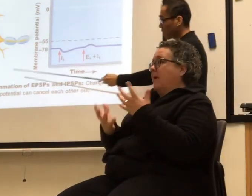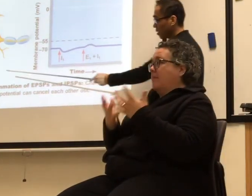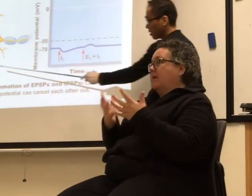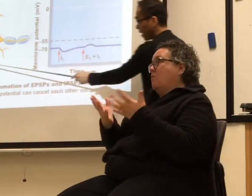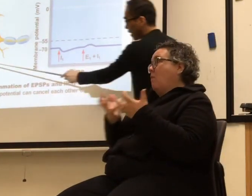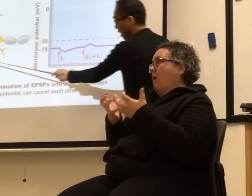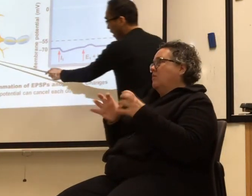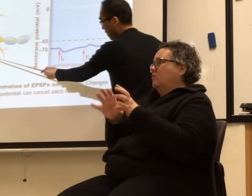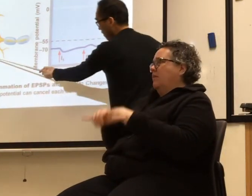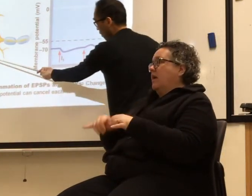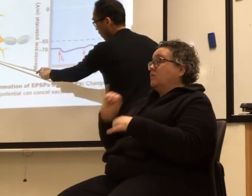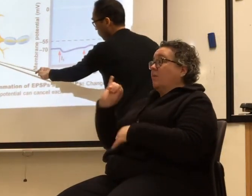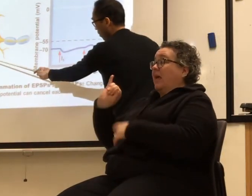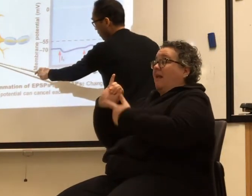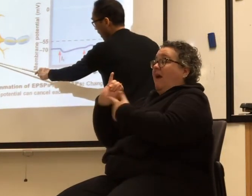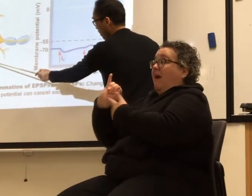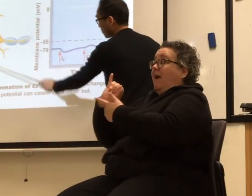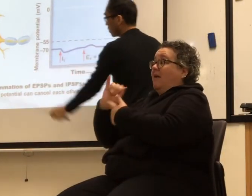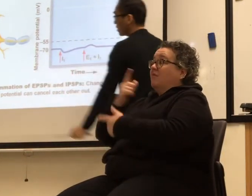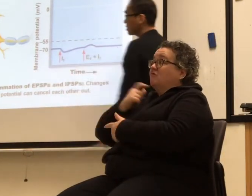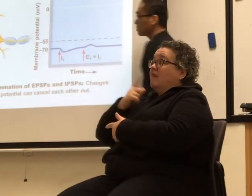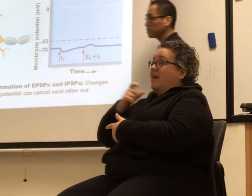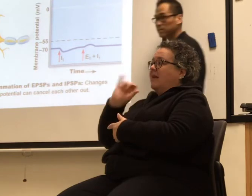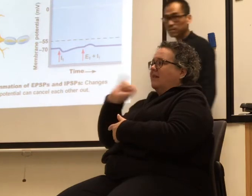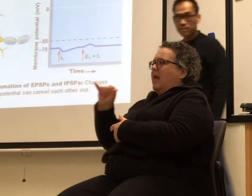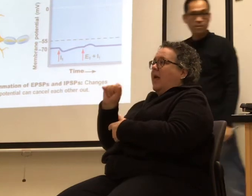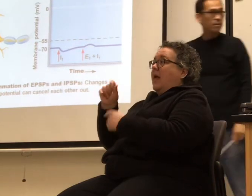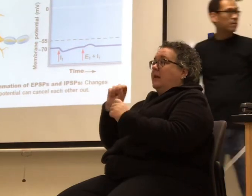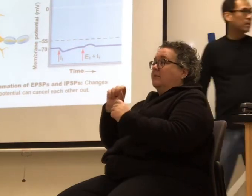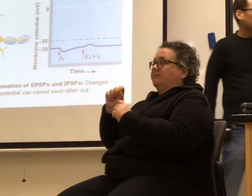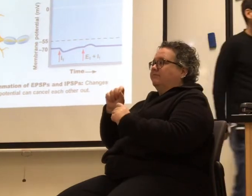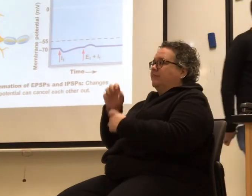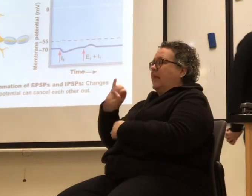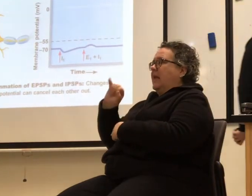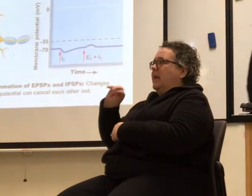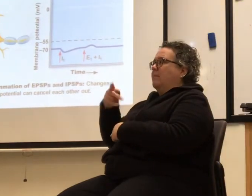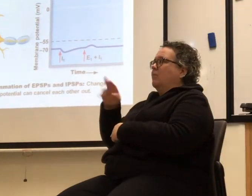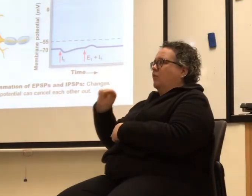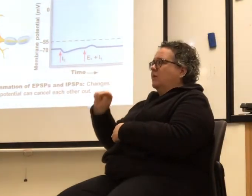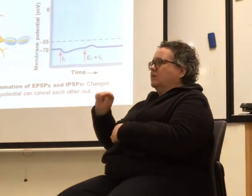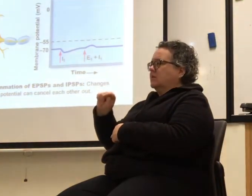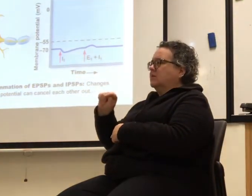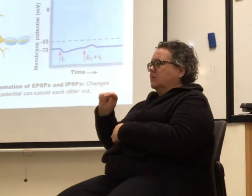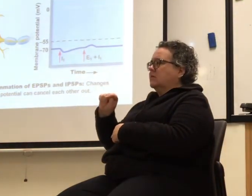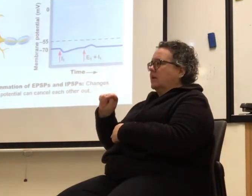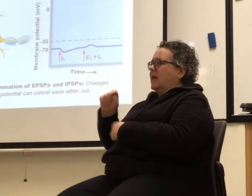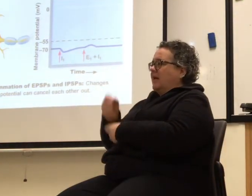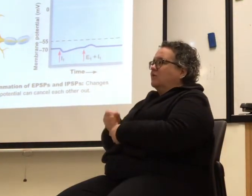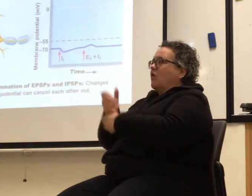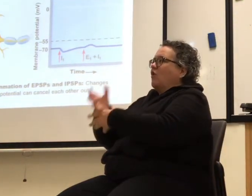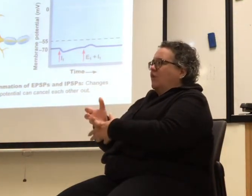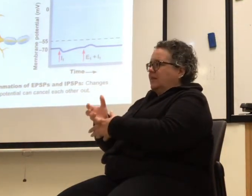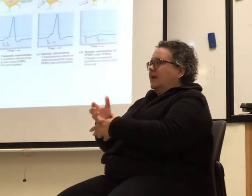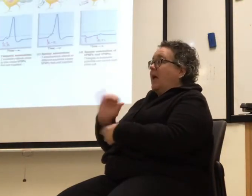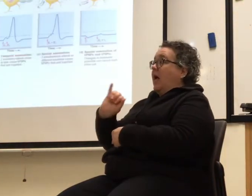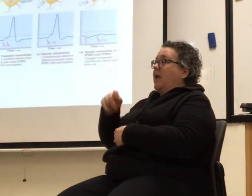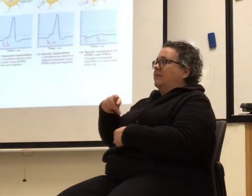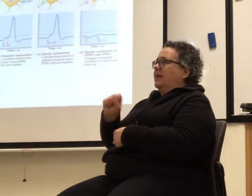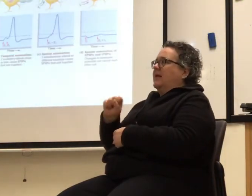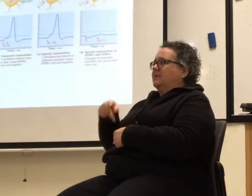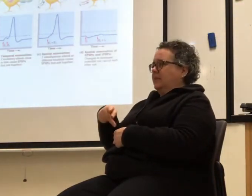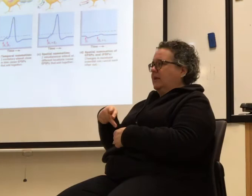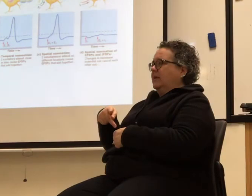So that that red one, that input is the causing the